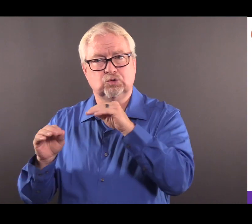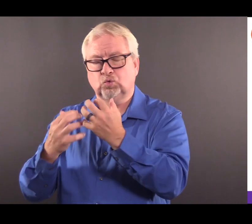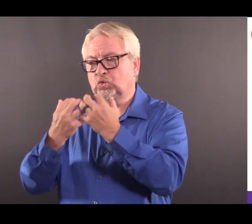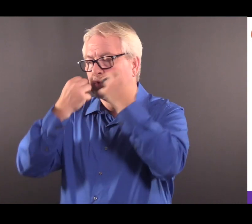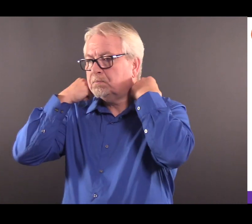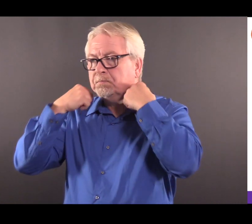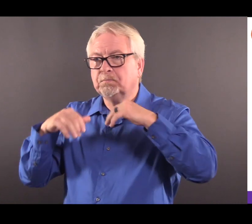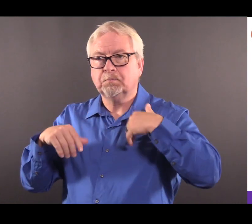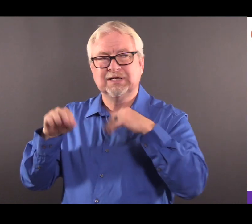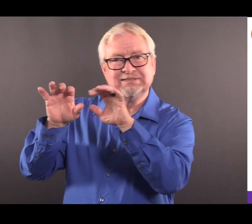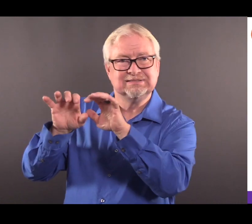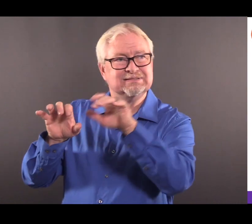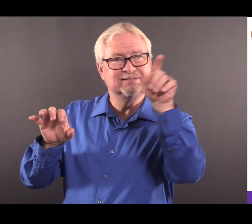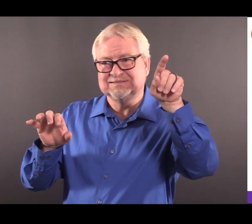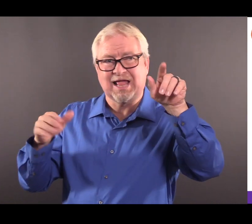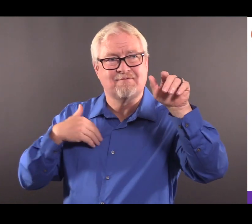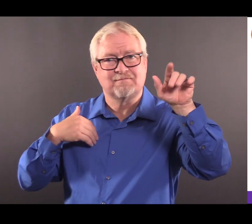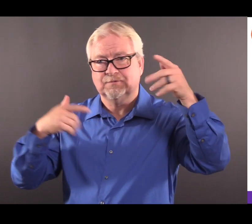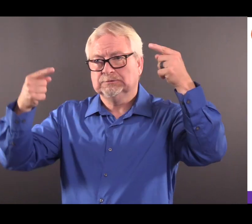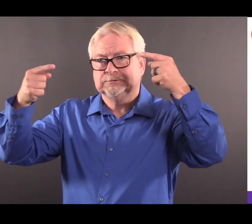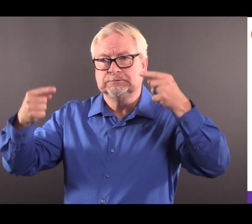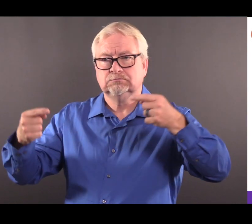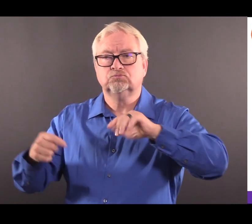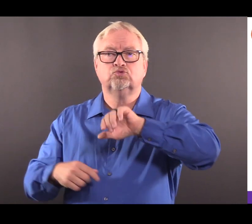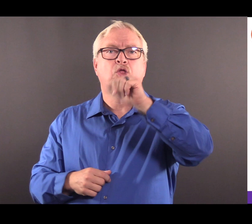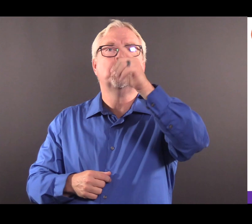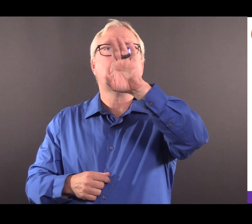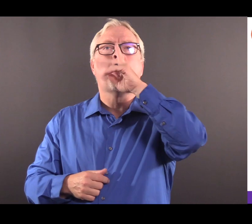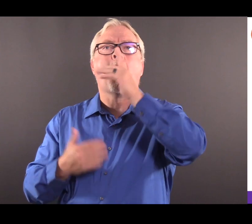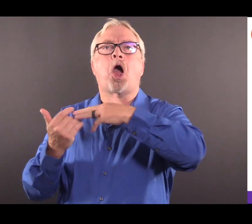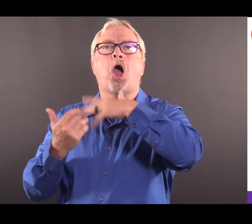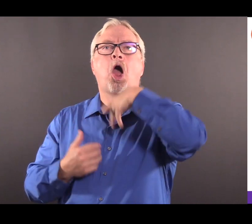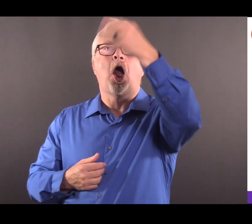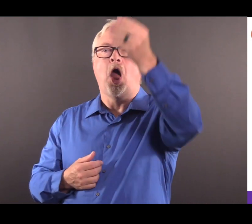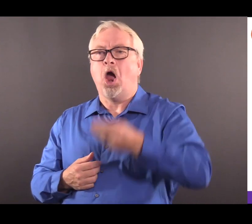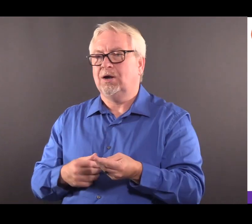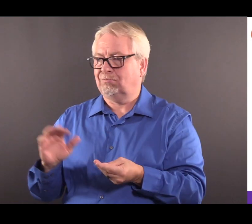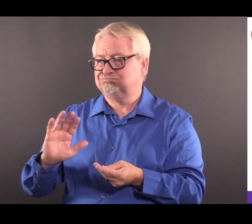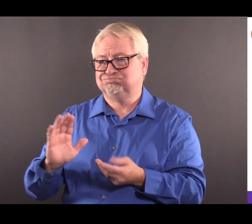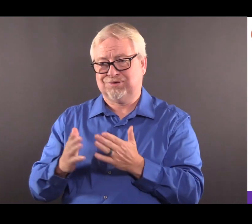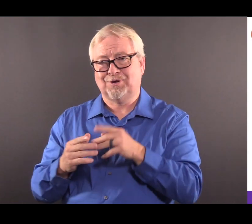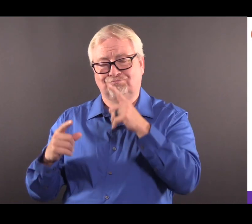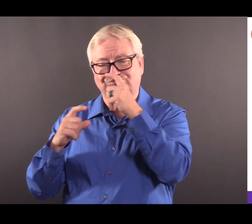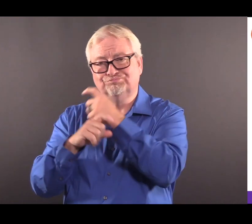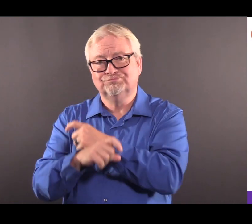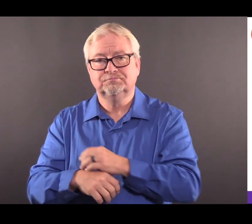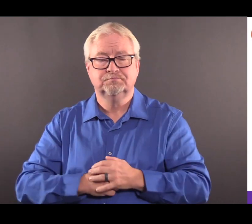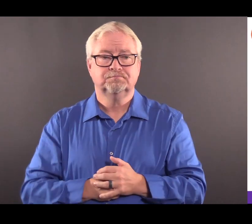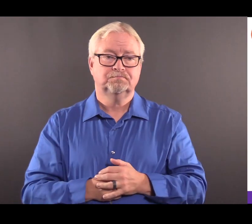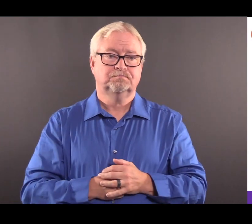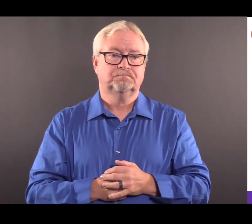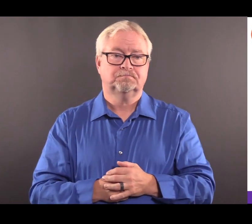time-consuming when dealing with a comparable database versus other databases.